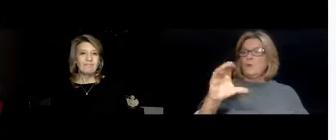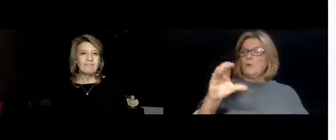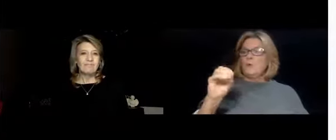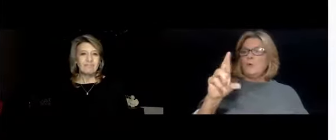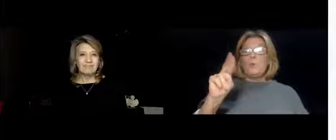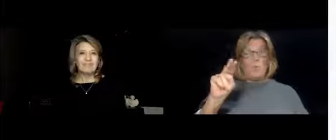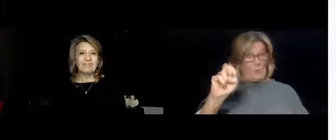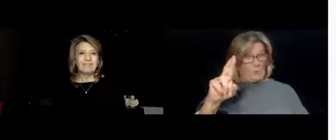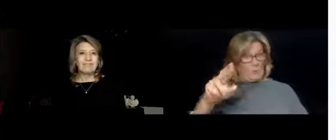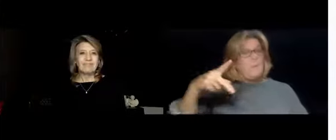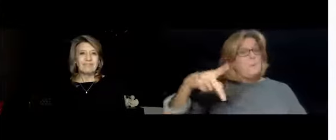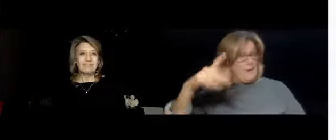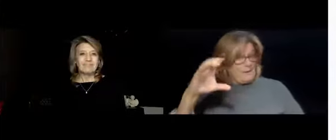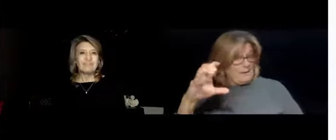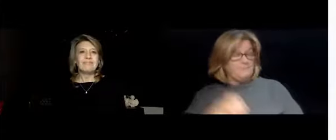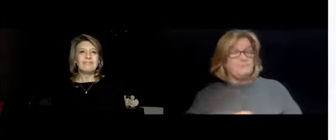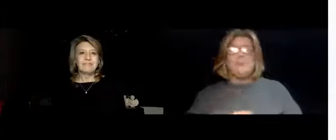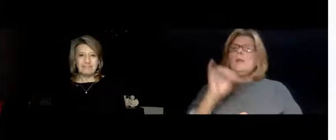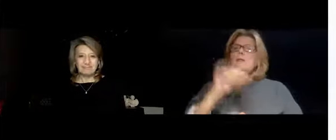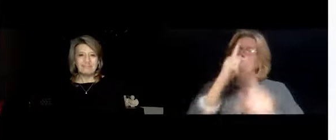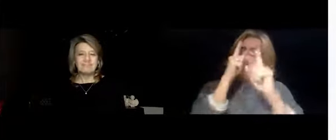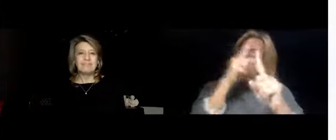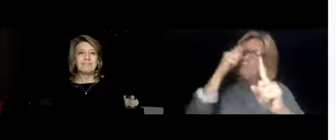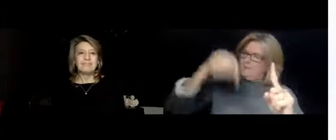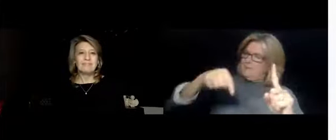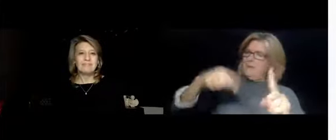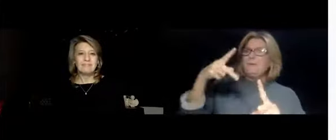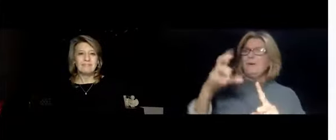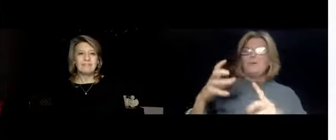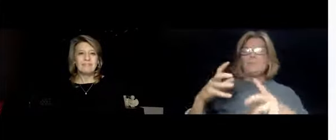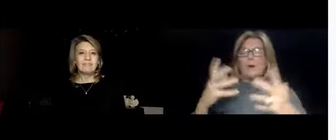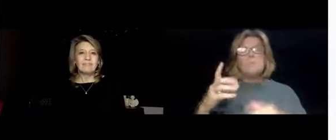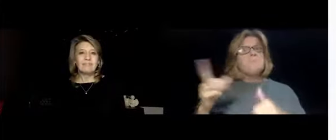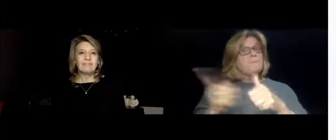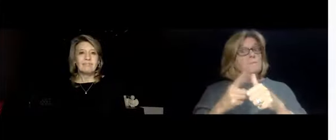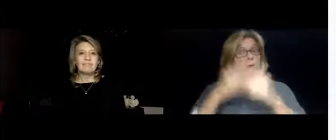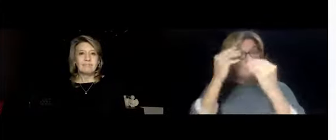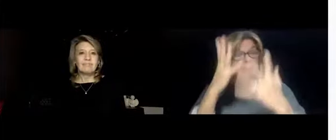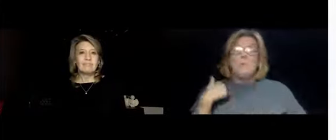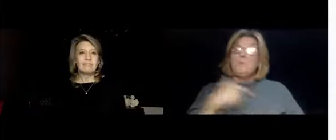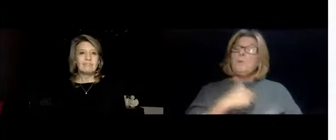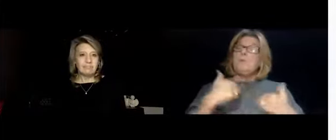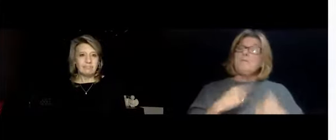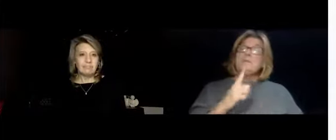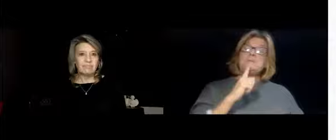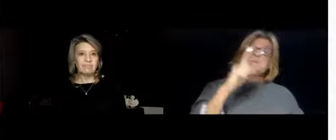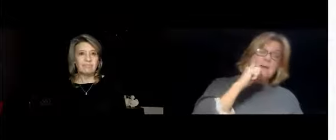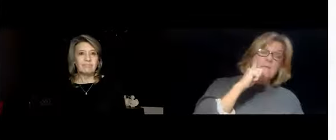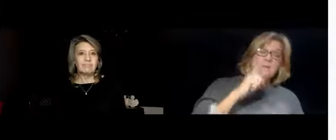The name of this podcast is Tina's Corner Podcast. And the goal for this podcast is to, first of